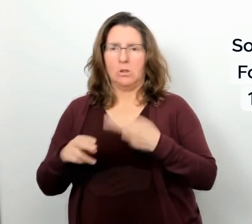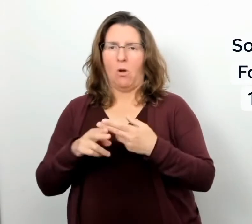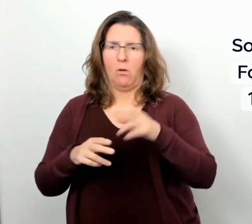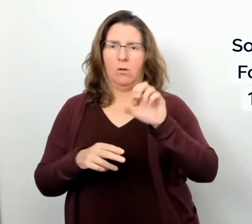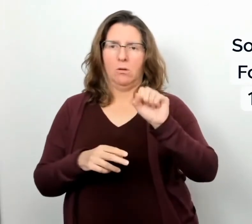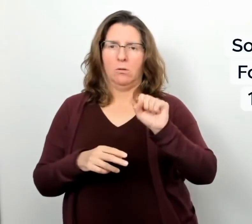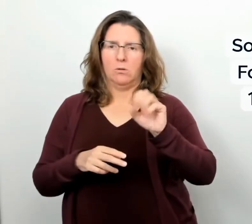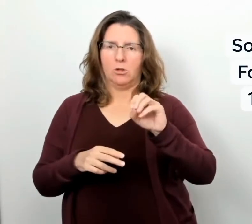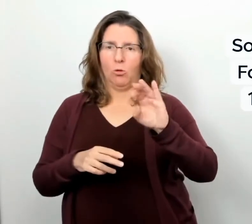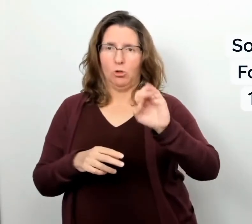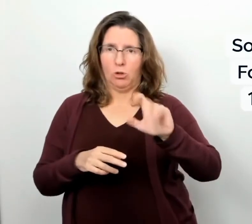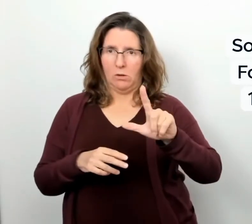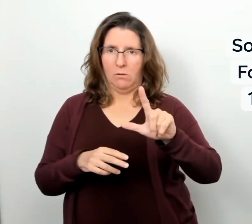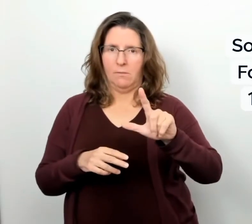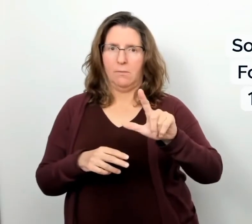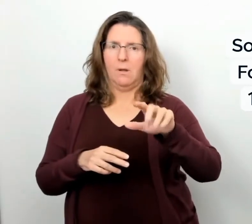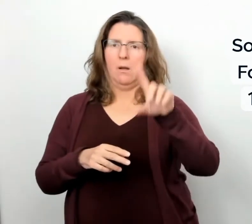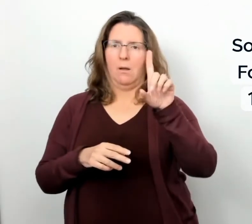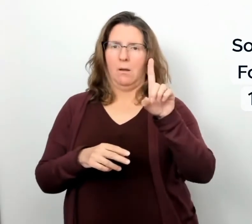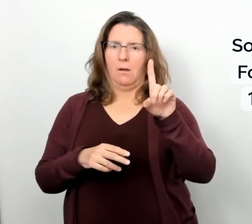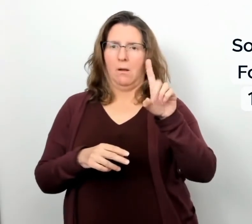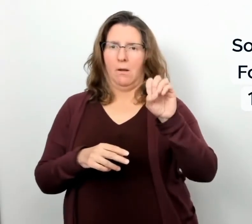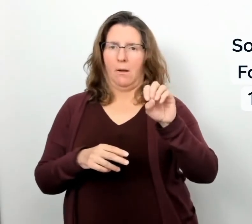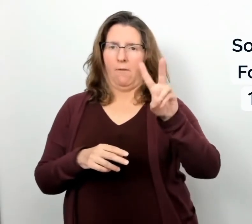It's called social devaluation.